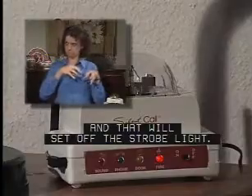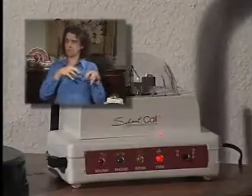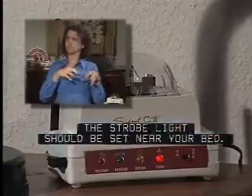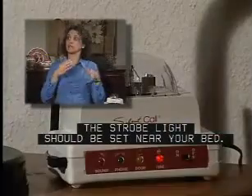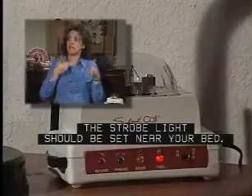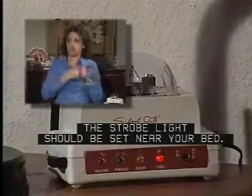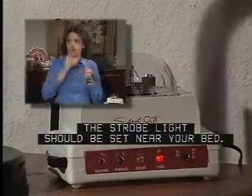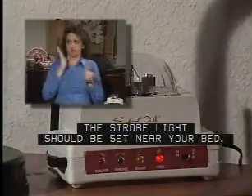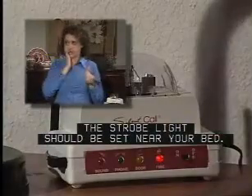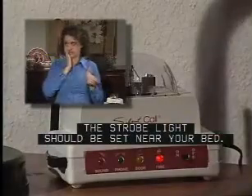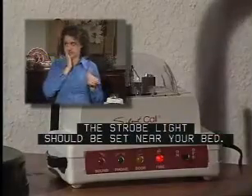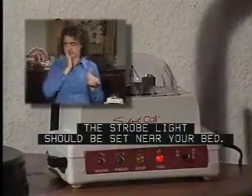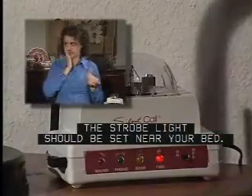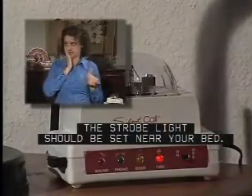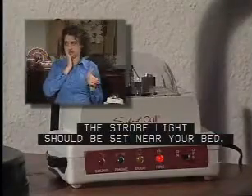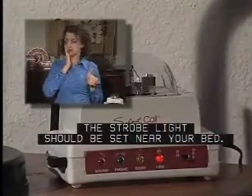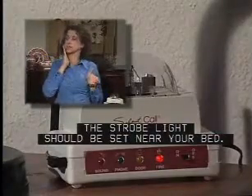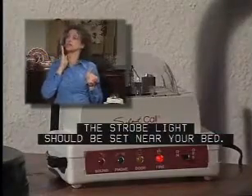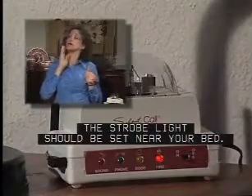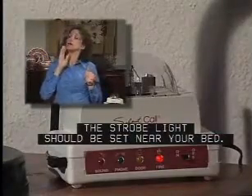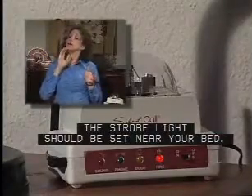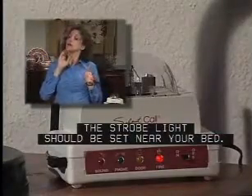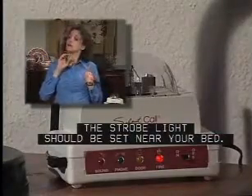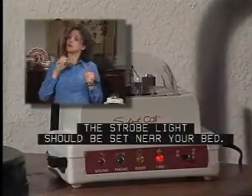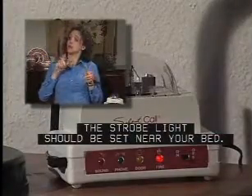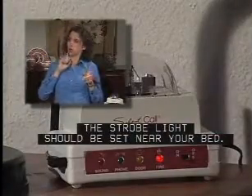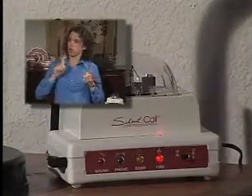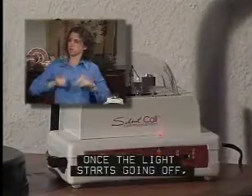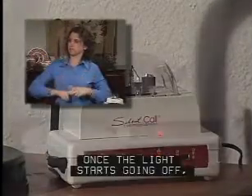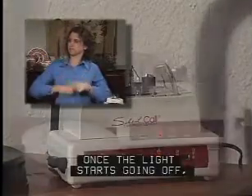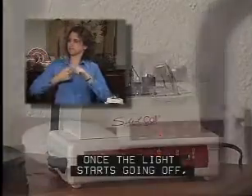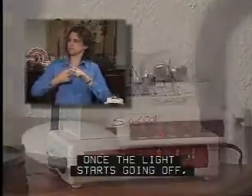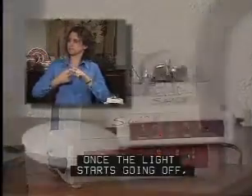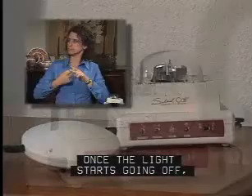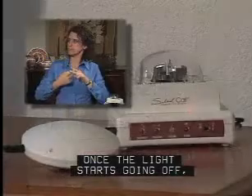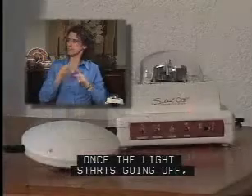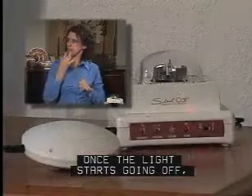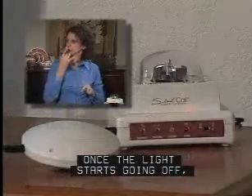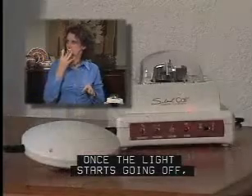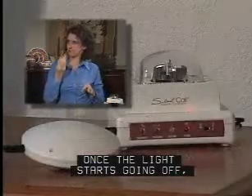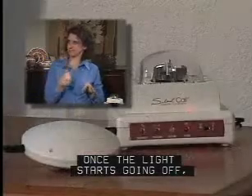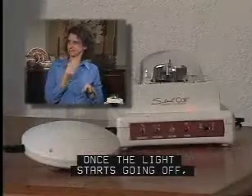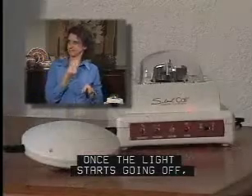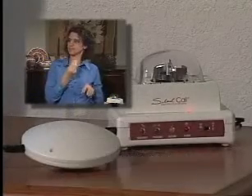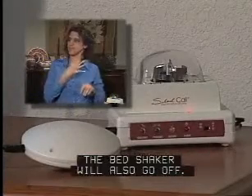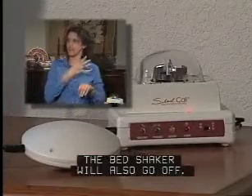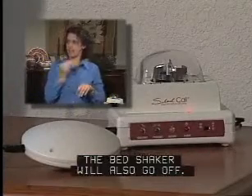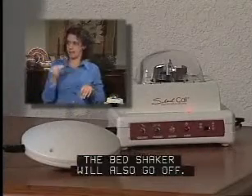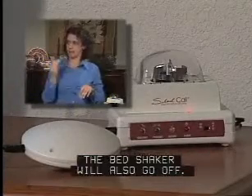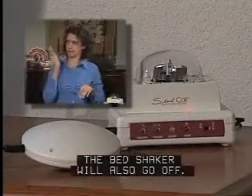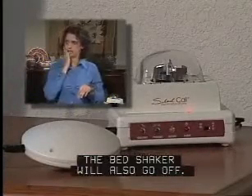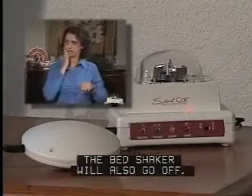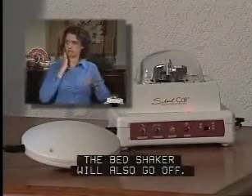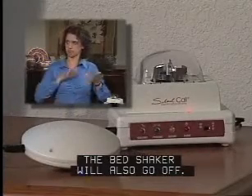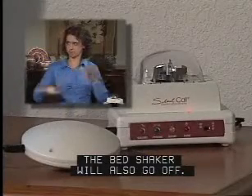The strobe light should be set near your bed. Once the light starts going off, the bed shaker will also go